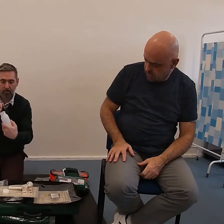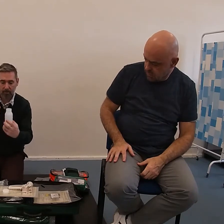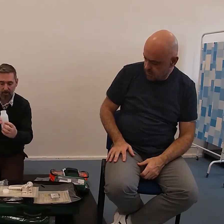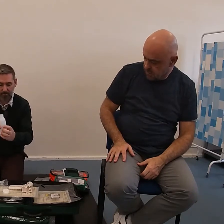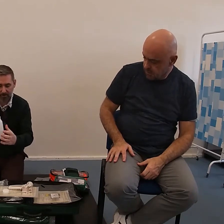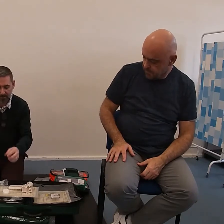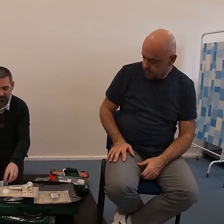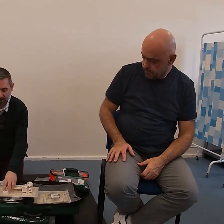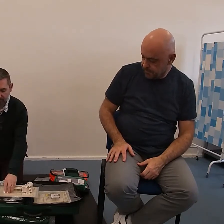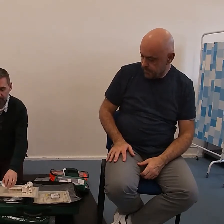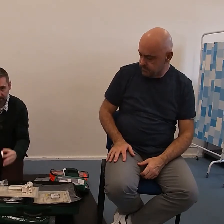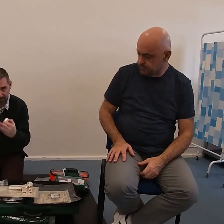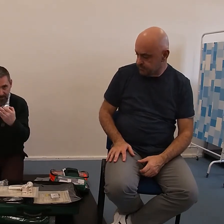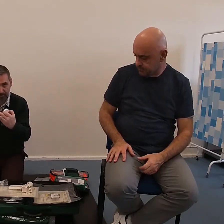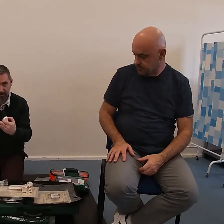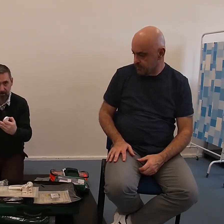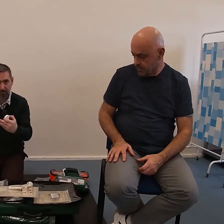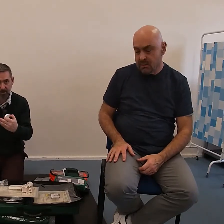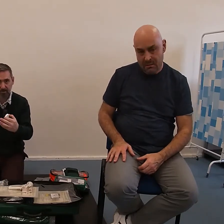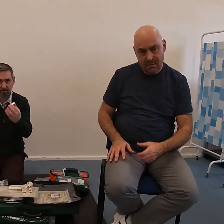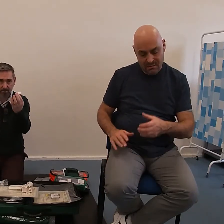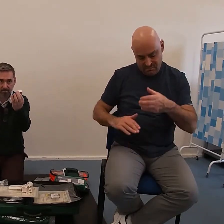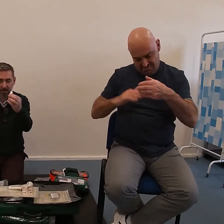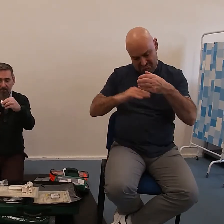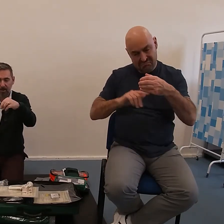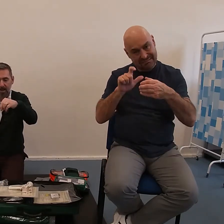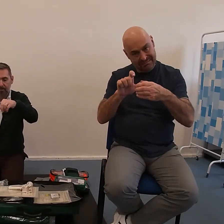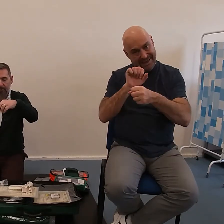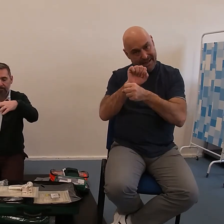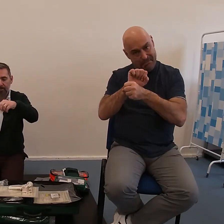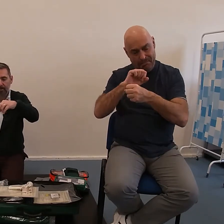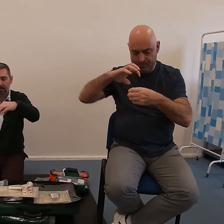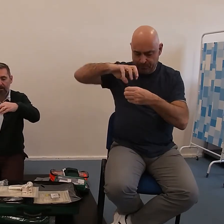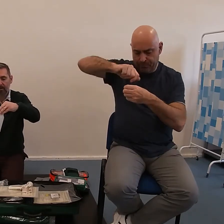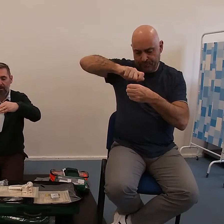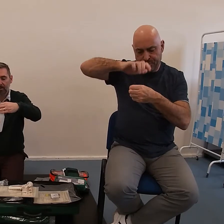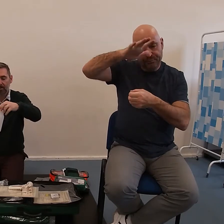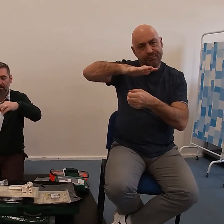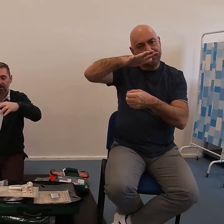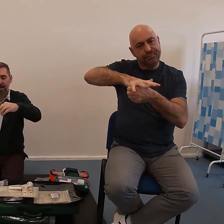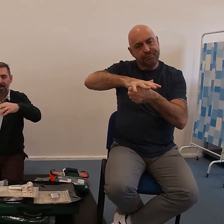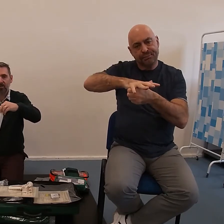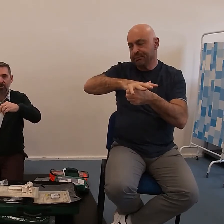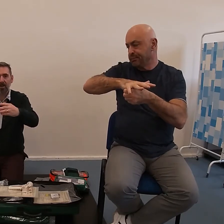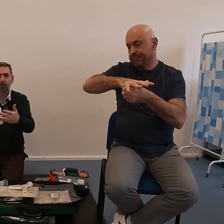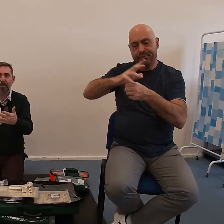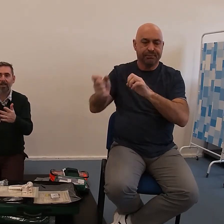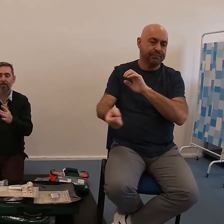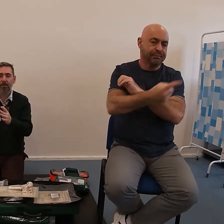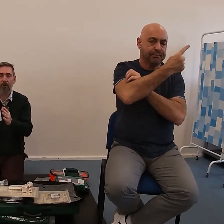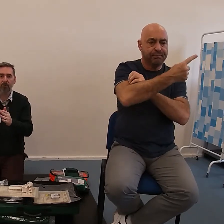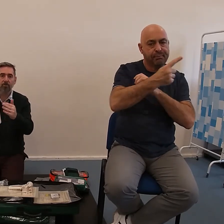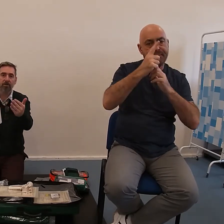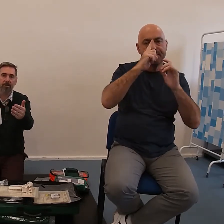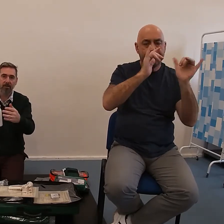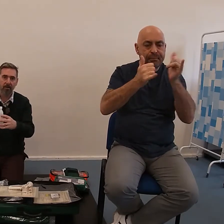remove the top, and this time, keeping the contents, take your cap, attach, and then we can label the bottle and send it off